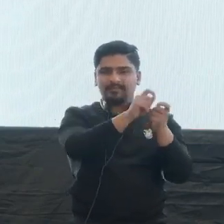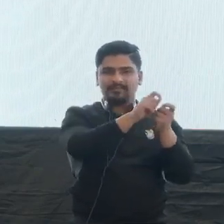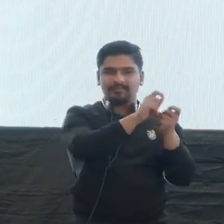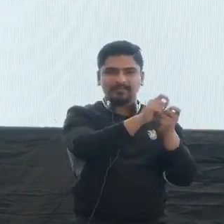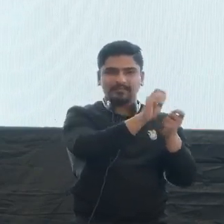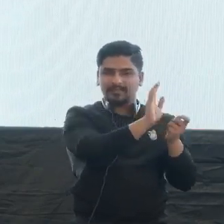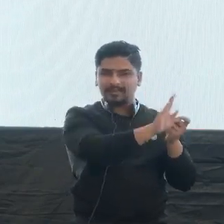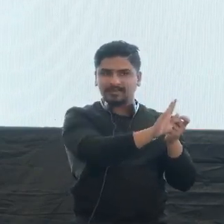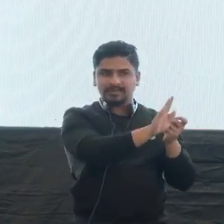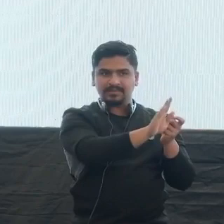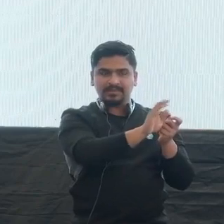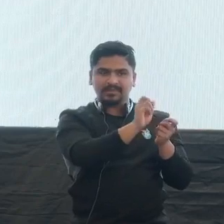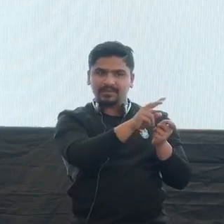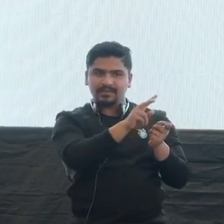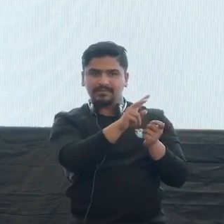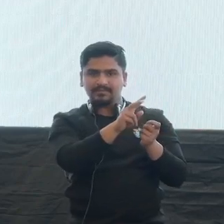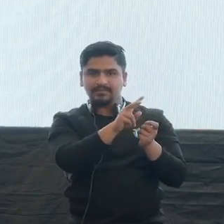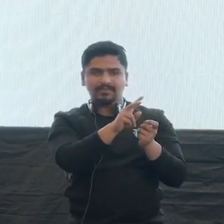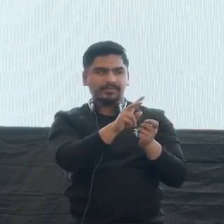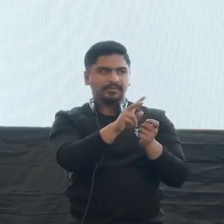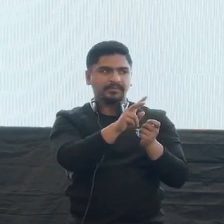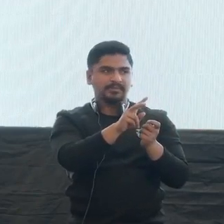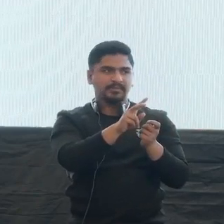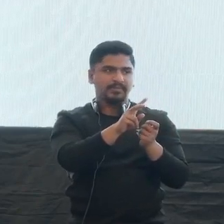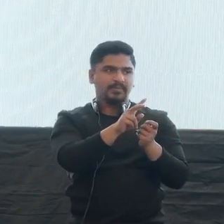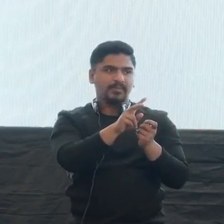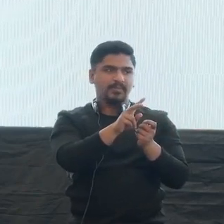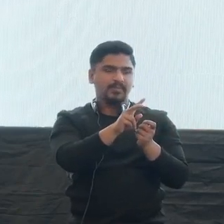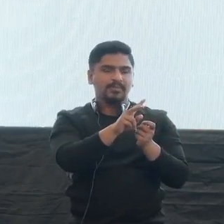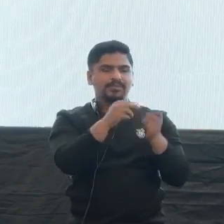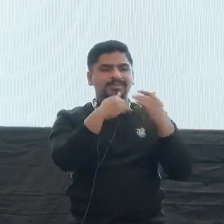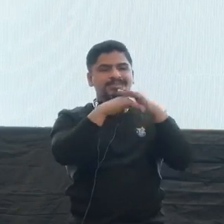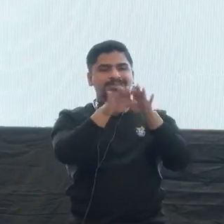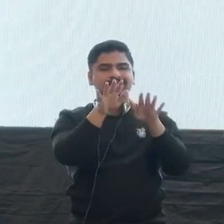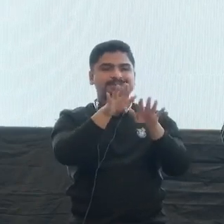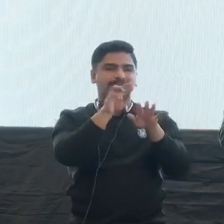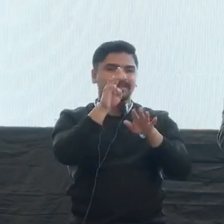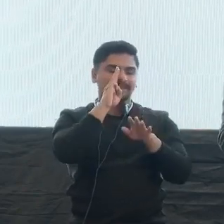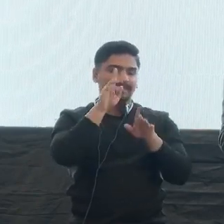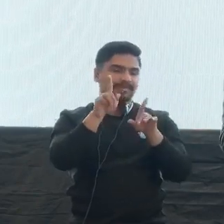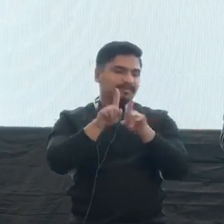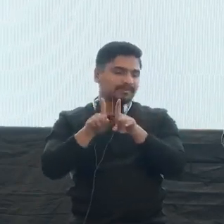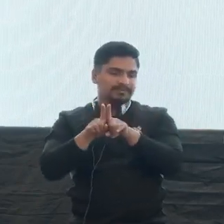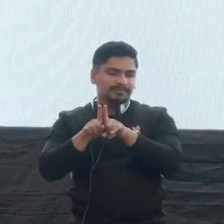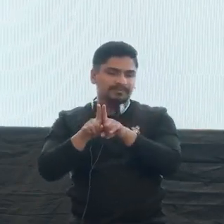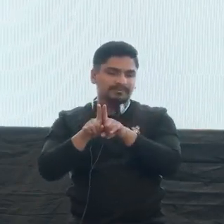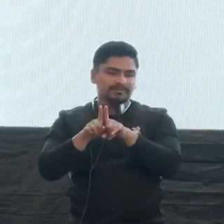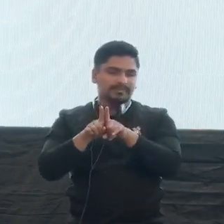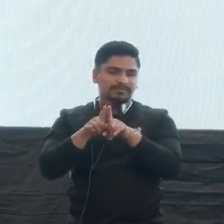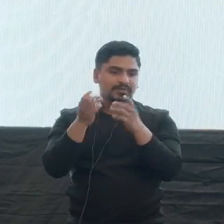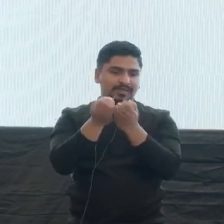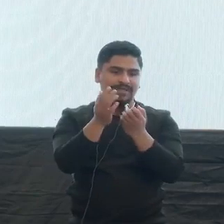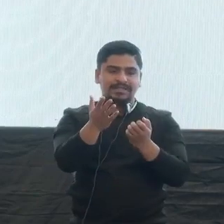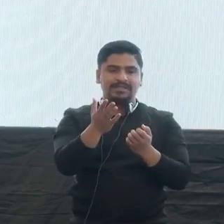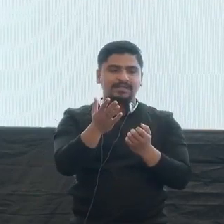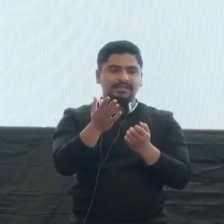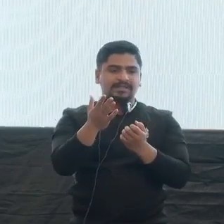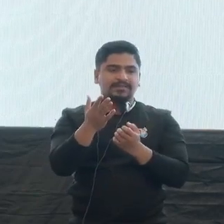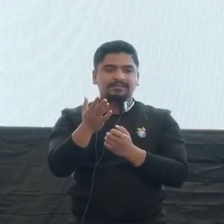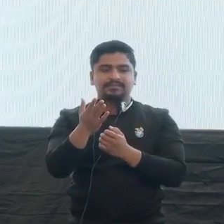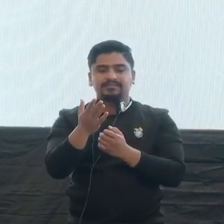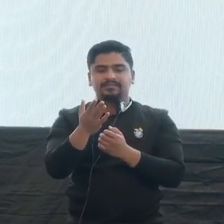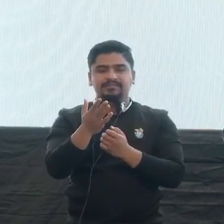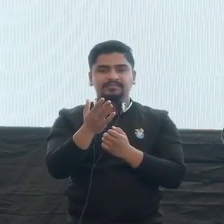focused on inclusive education. Adopt easy process of issuance of disability